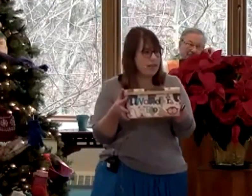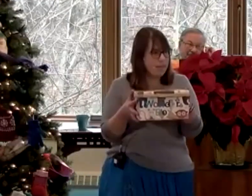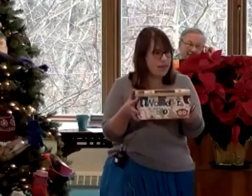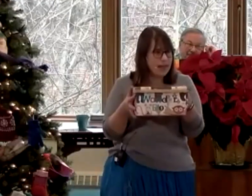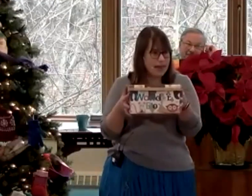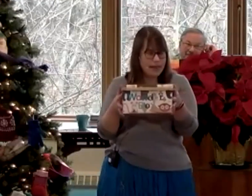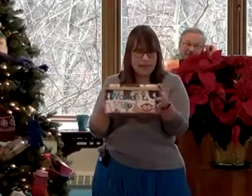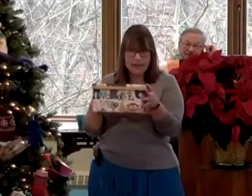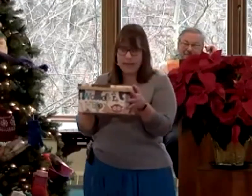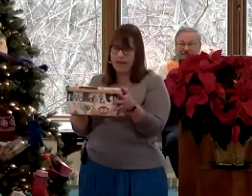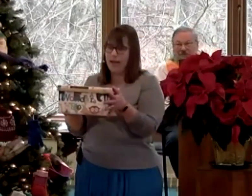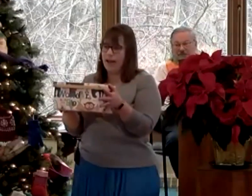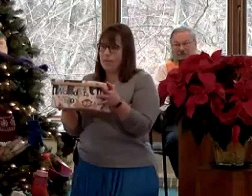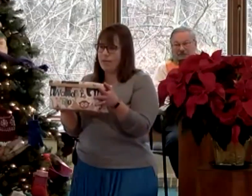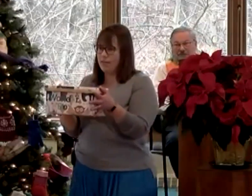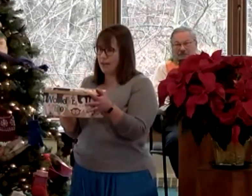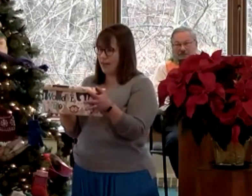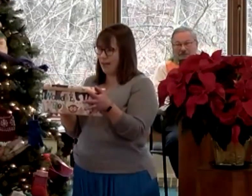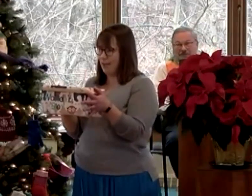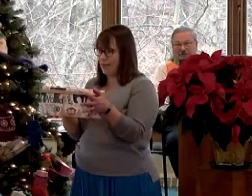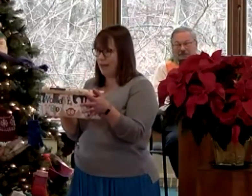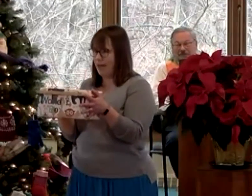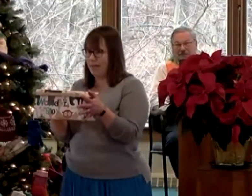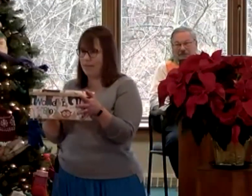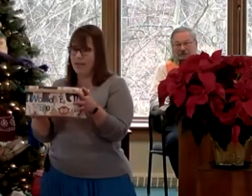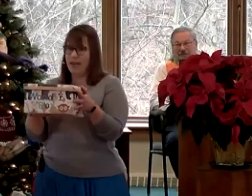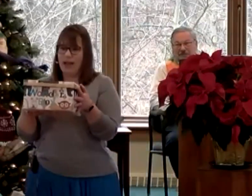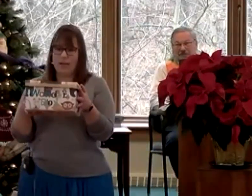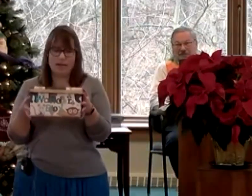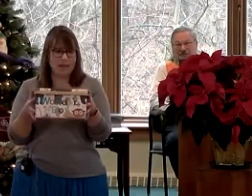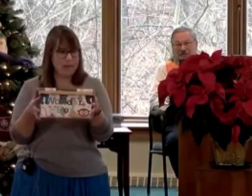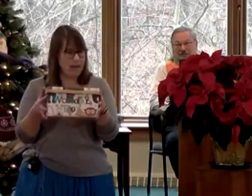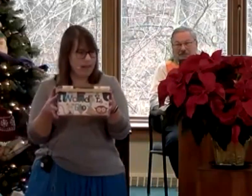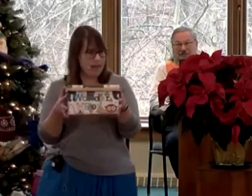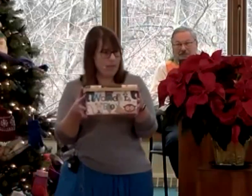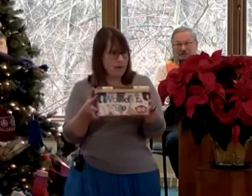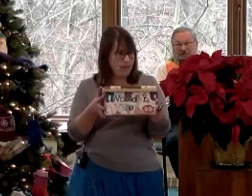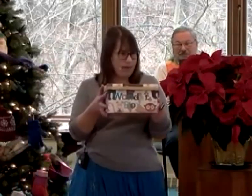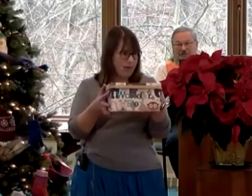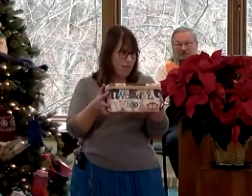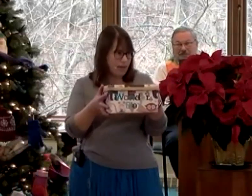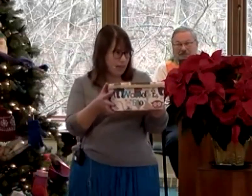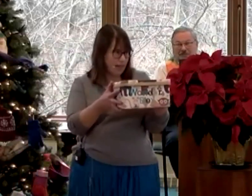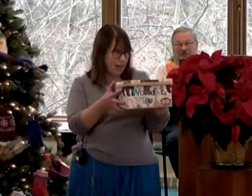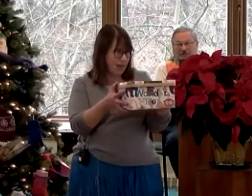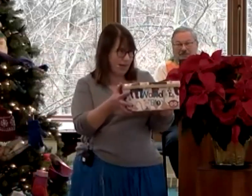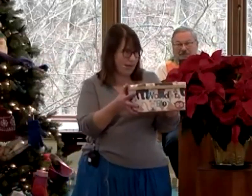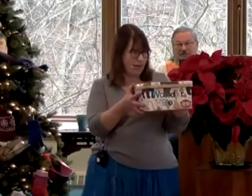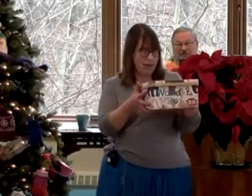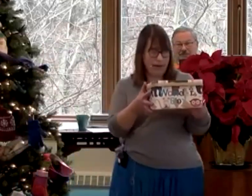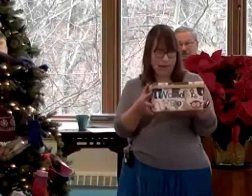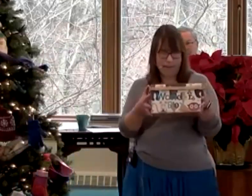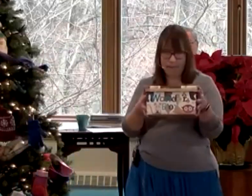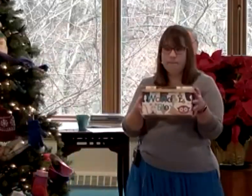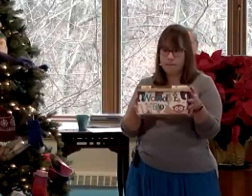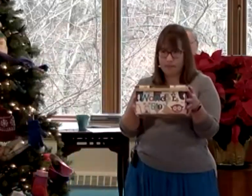is something in it. I'm going to shake it a couple times, and I'm going to take some guesses, and we're going to figure out what's inside. Are you